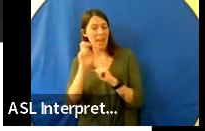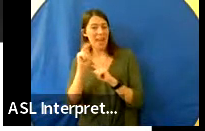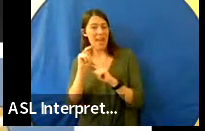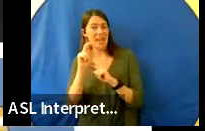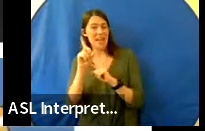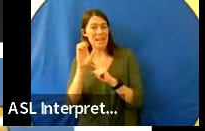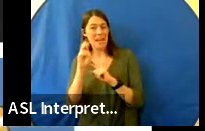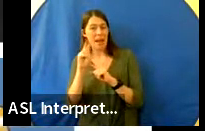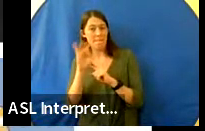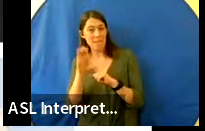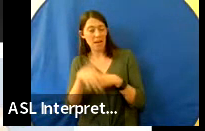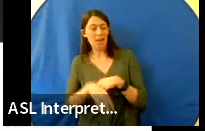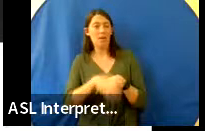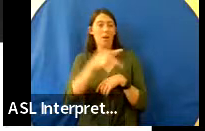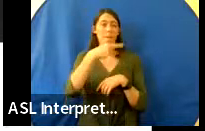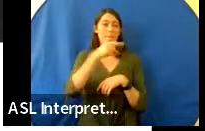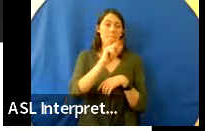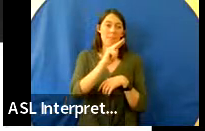one.